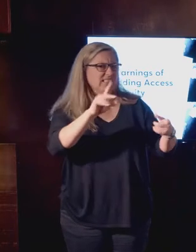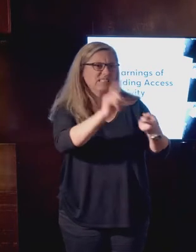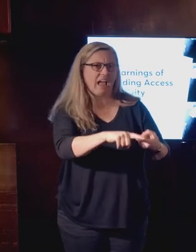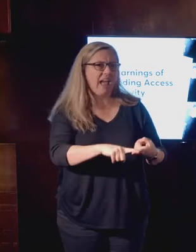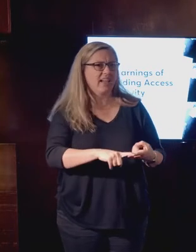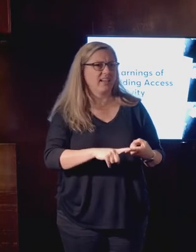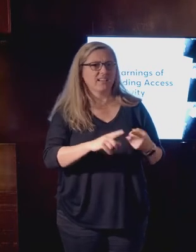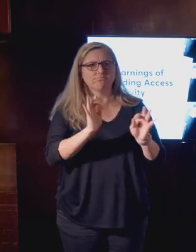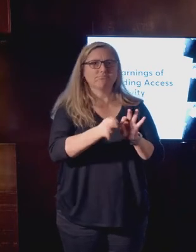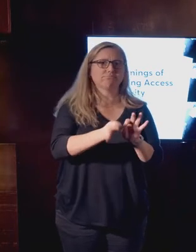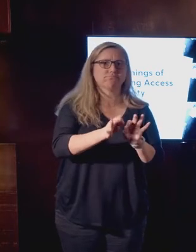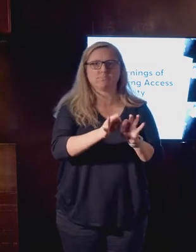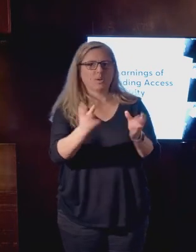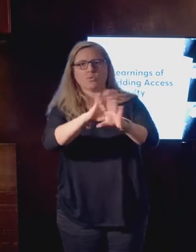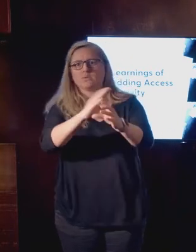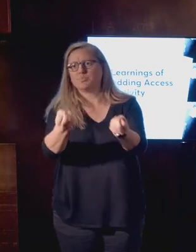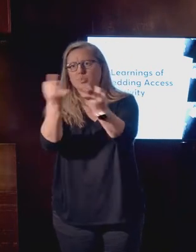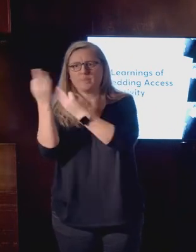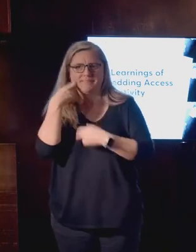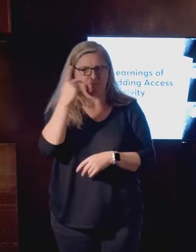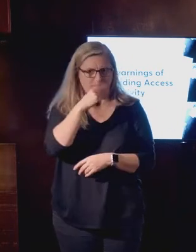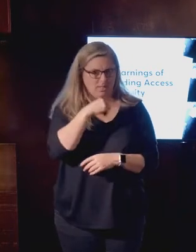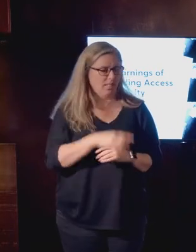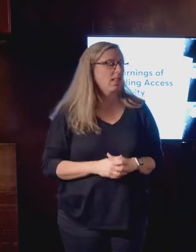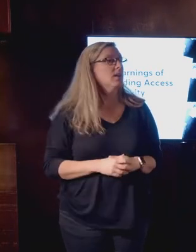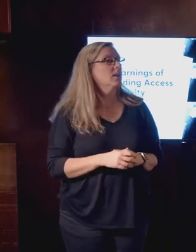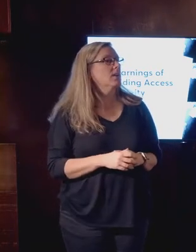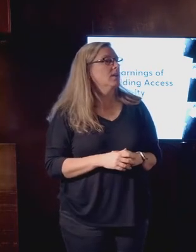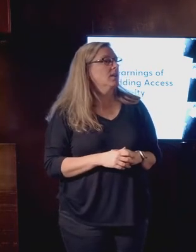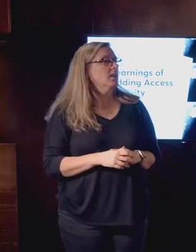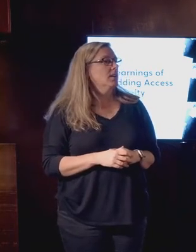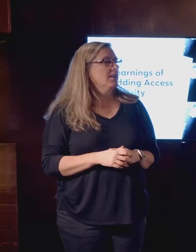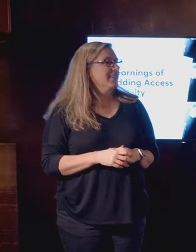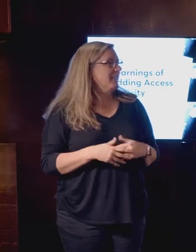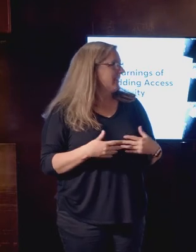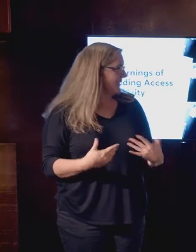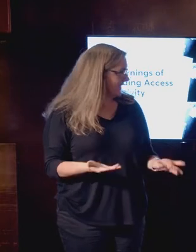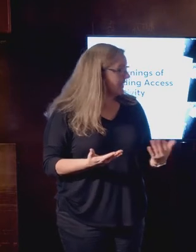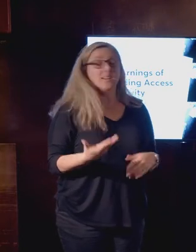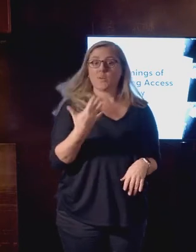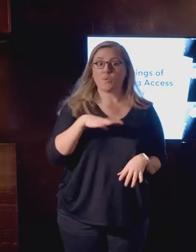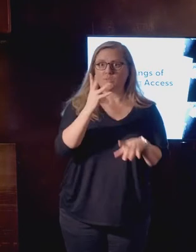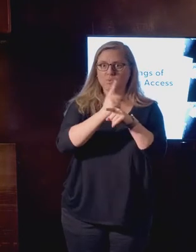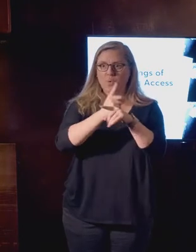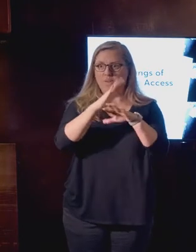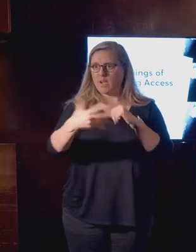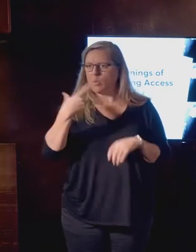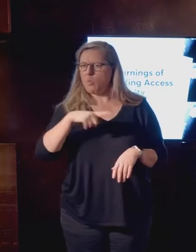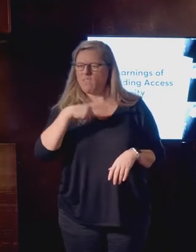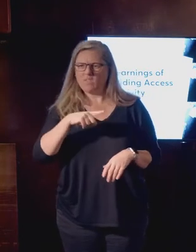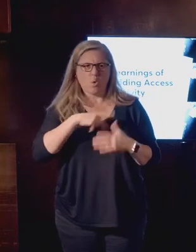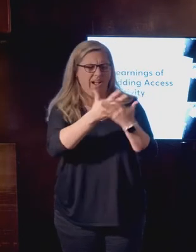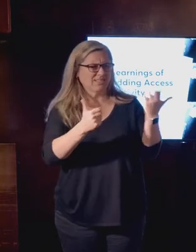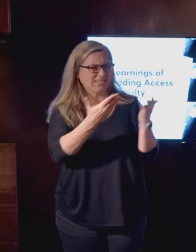on for the whole session. But thank you. All right, I'm going to get into it now. I want to talk about why we make art